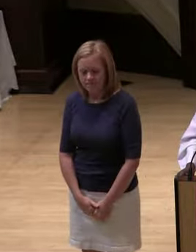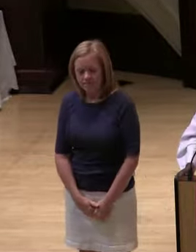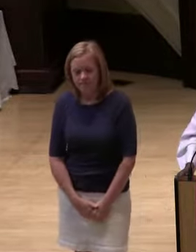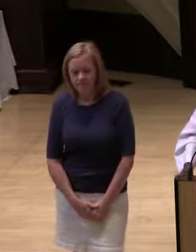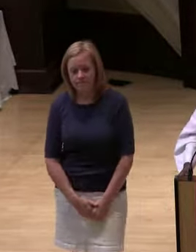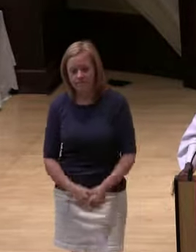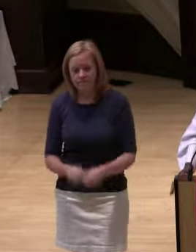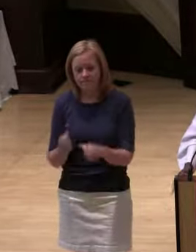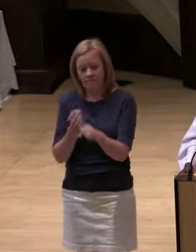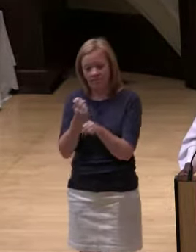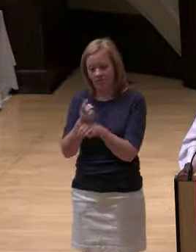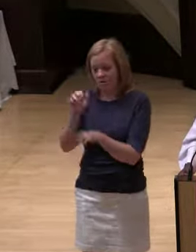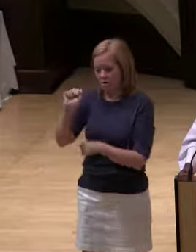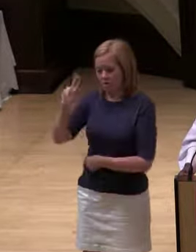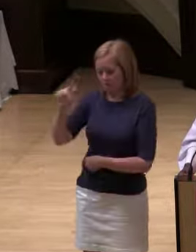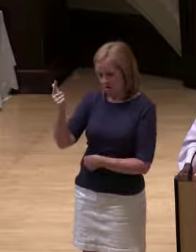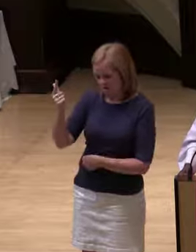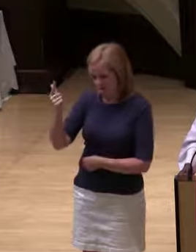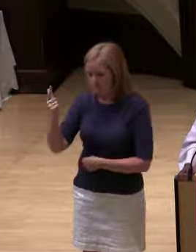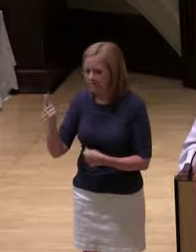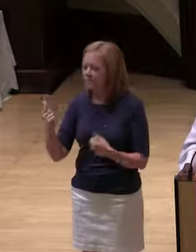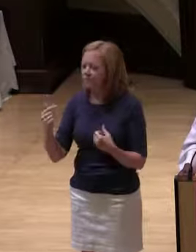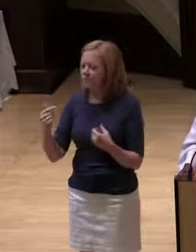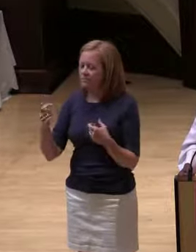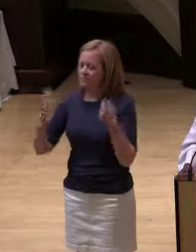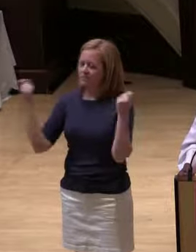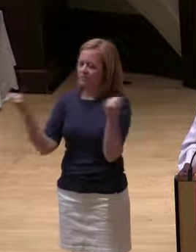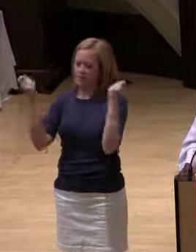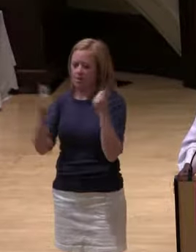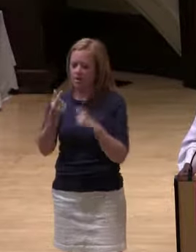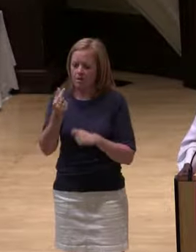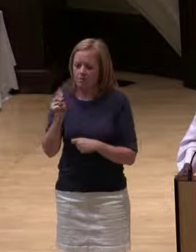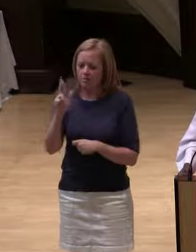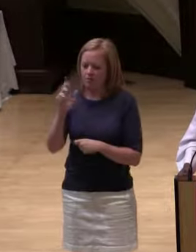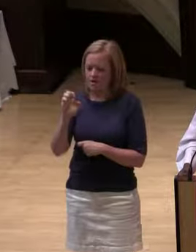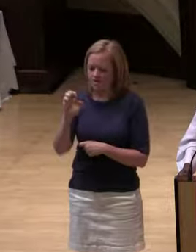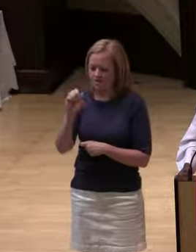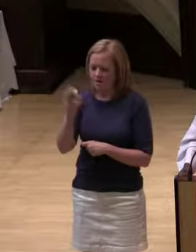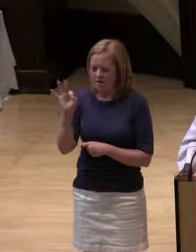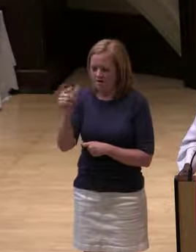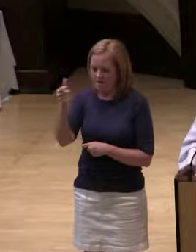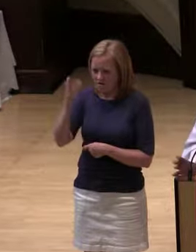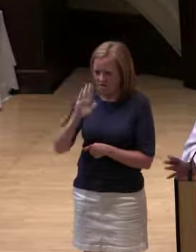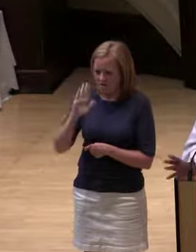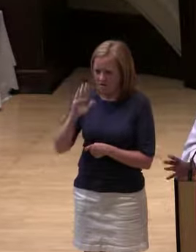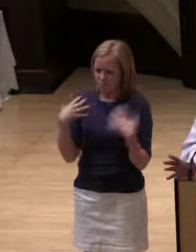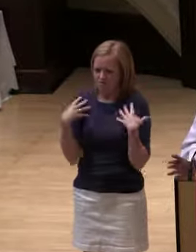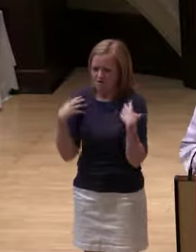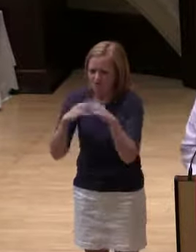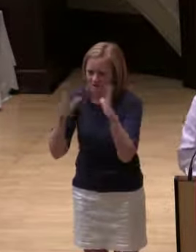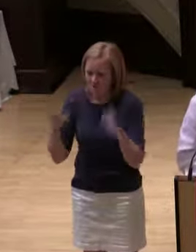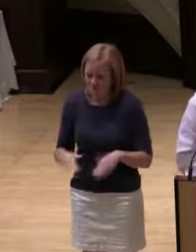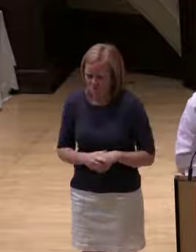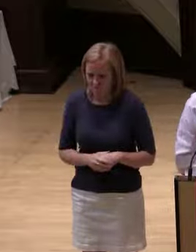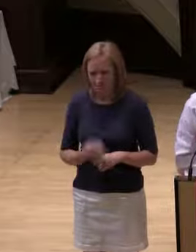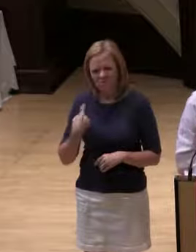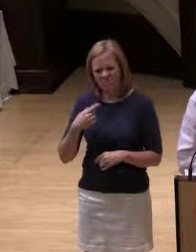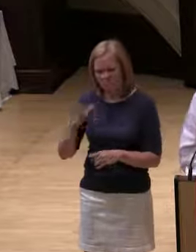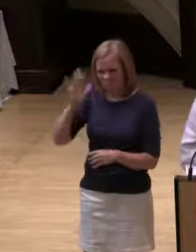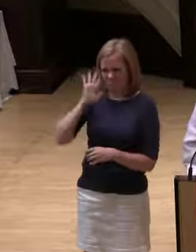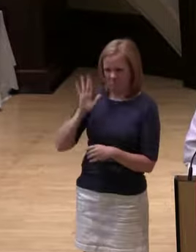Every August, we get to celebrate our Grace of God Recovery House ministry. It was one of the first outreaches that we started